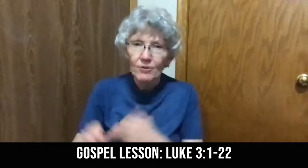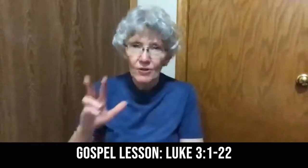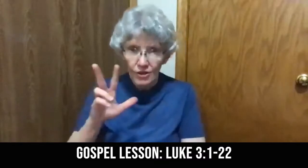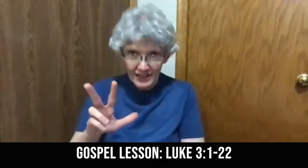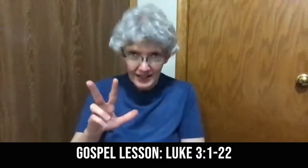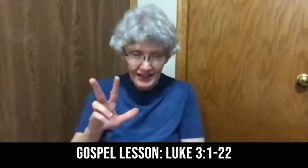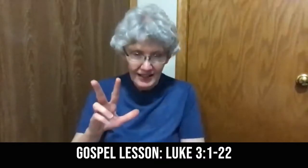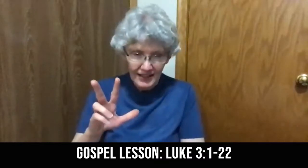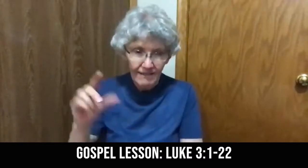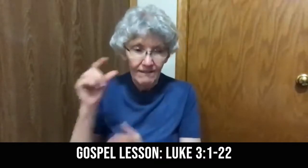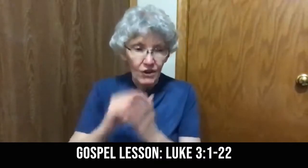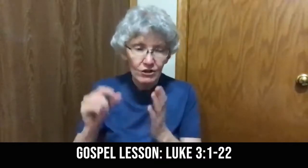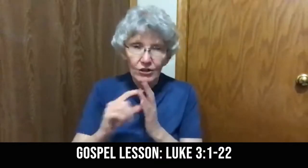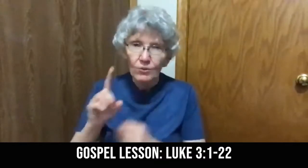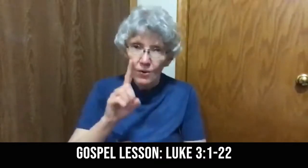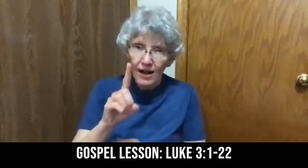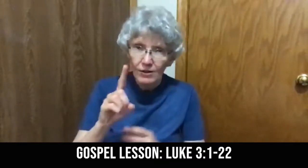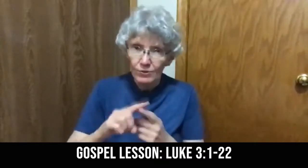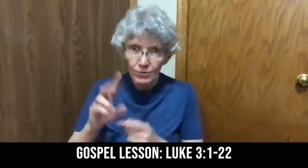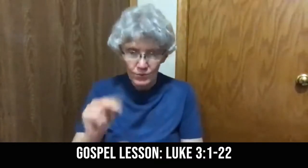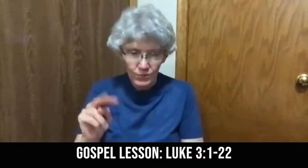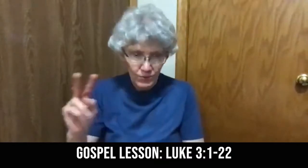Today's gospel lesson is from Luke chapter 3,